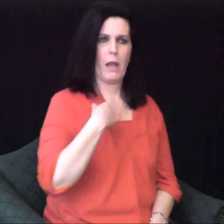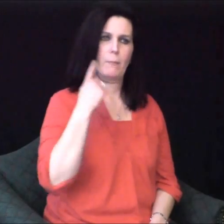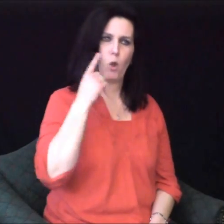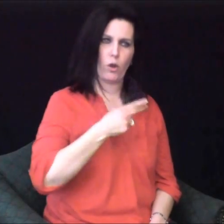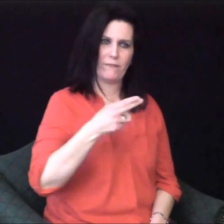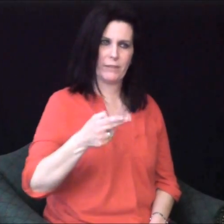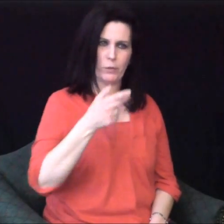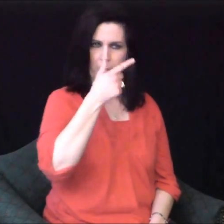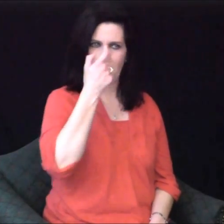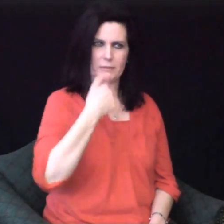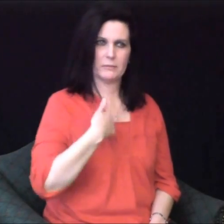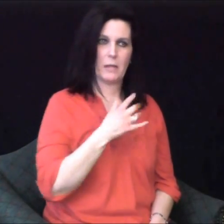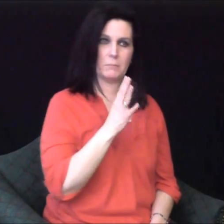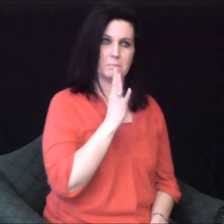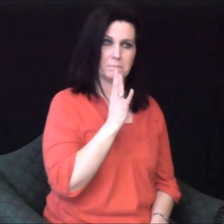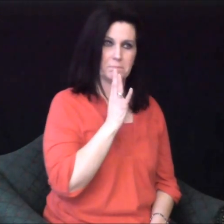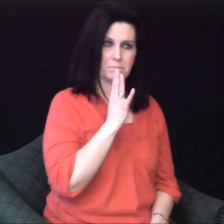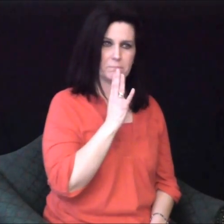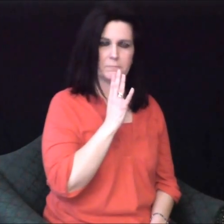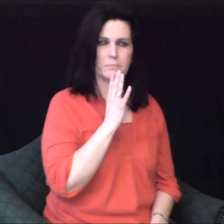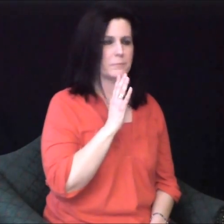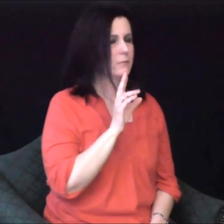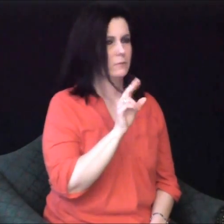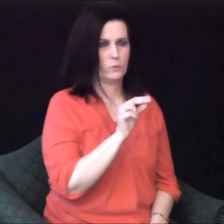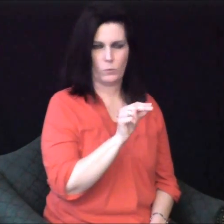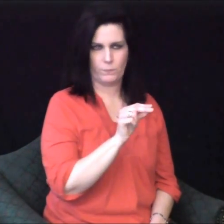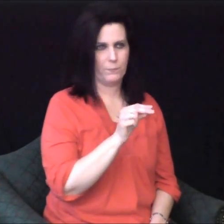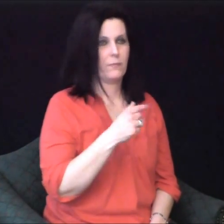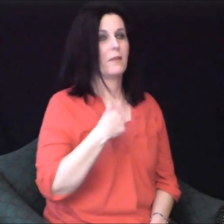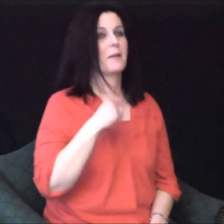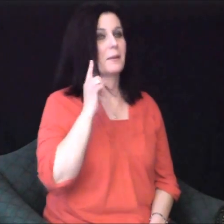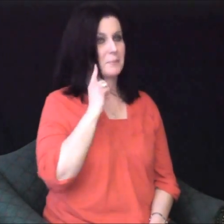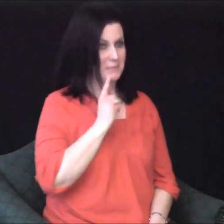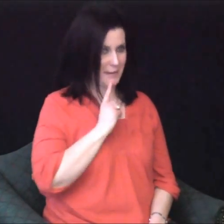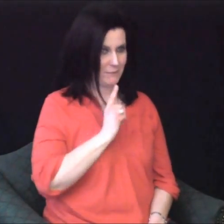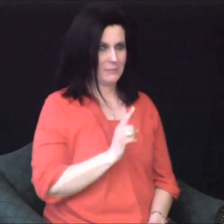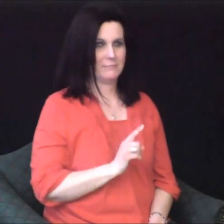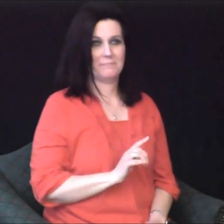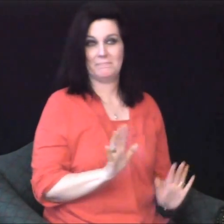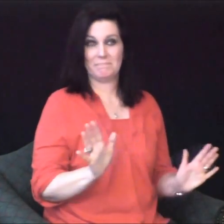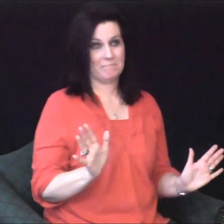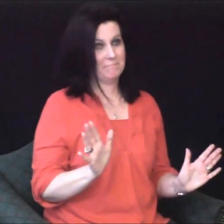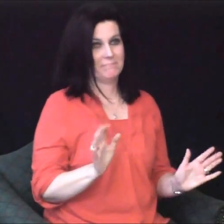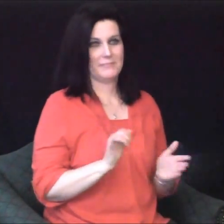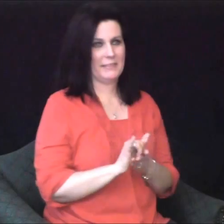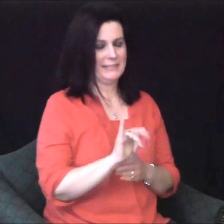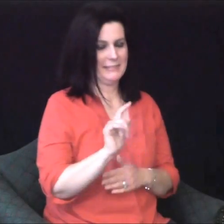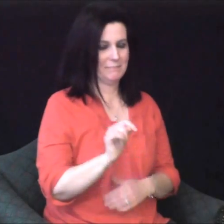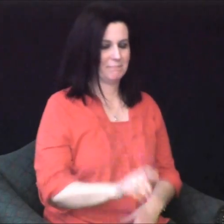think that I'm hard of hearing because I speak. No, I am not. I am deaf. That's